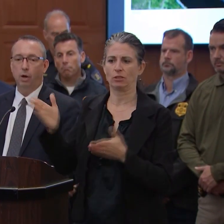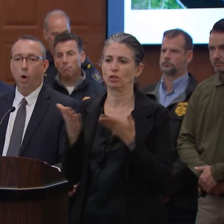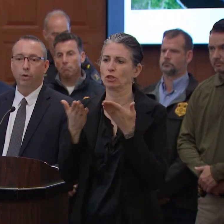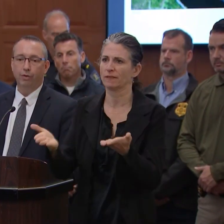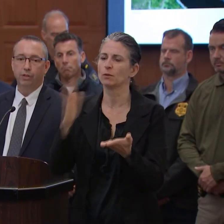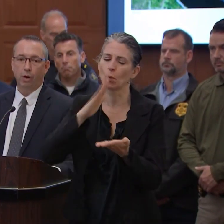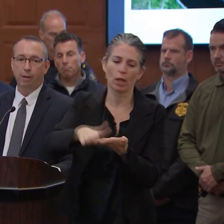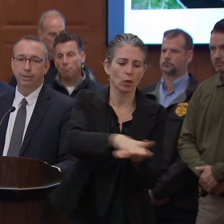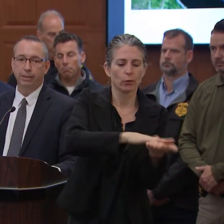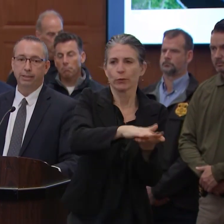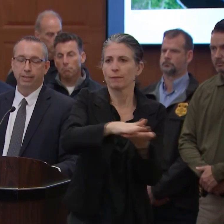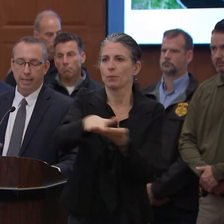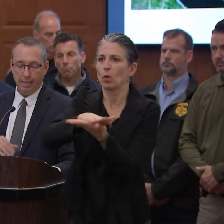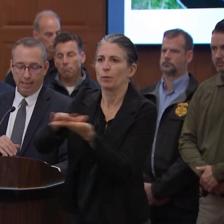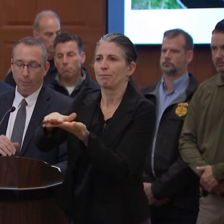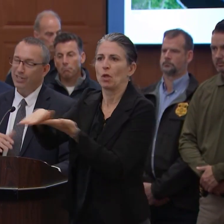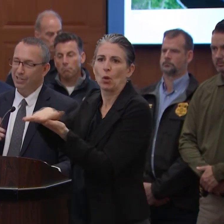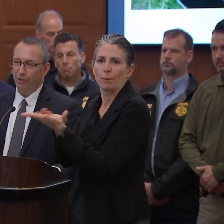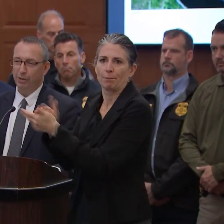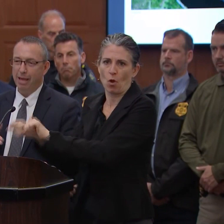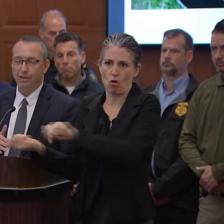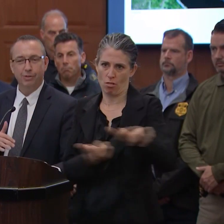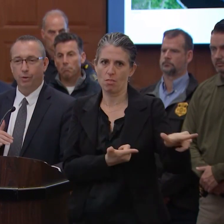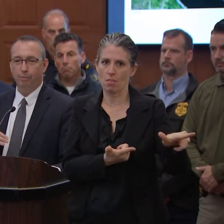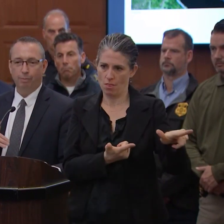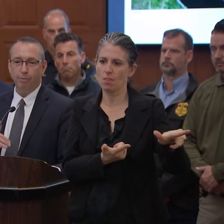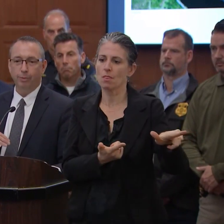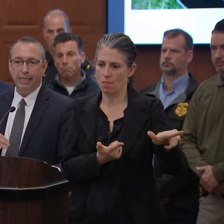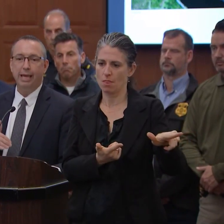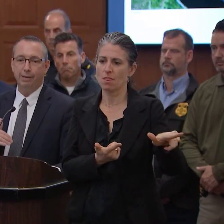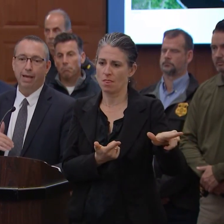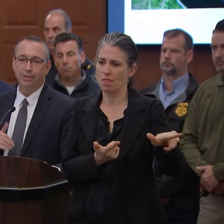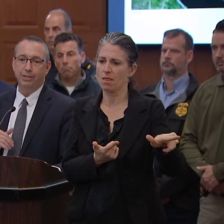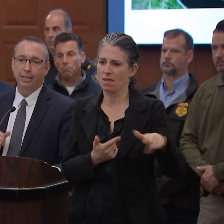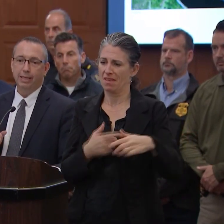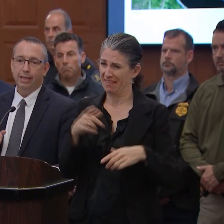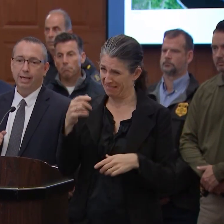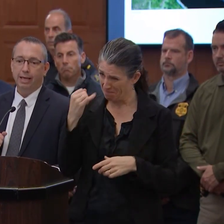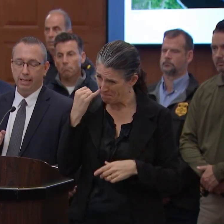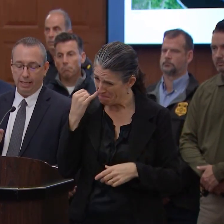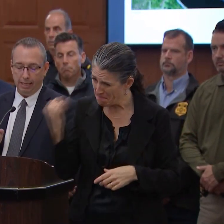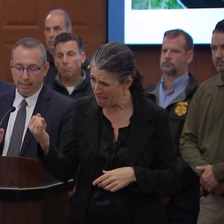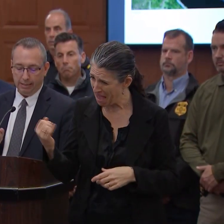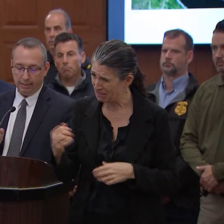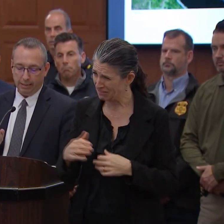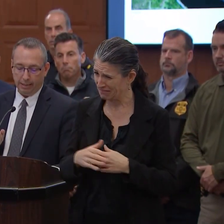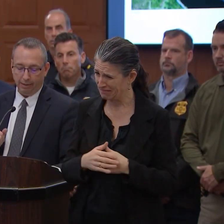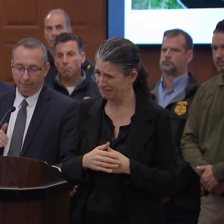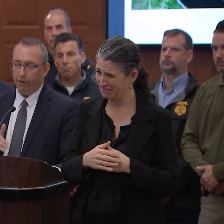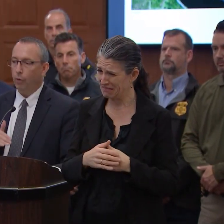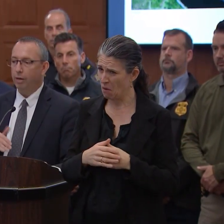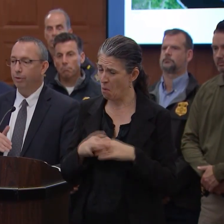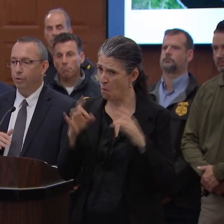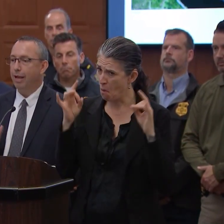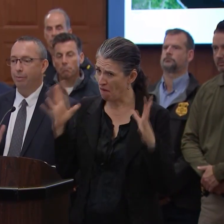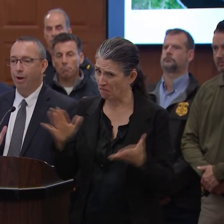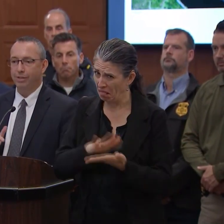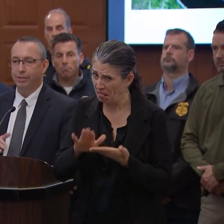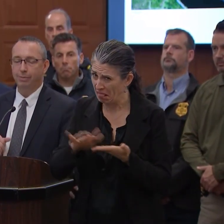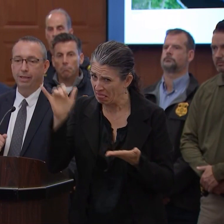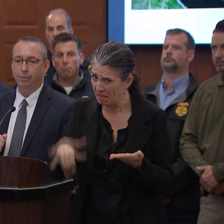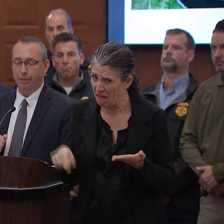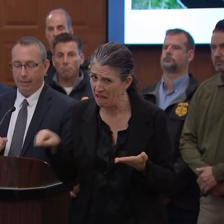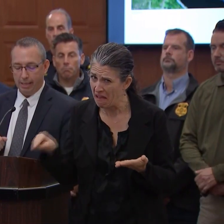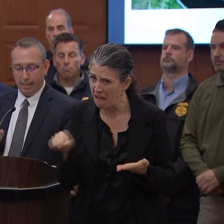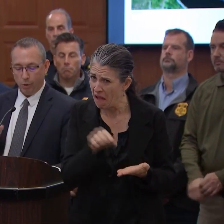clean all of these crime scenes, which, as you can imagine, or probably can't imagine, is an incredibly traumatic